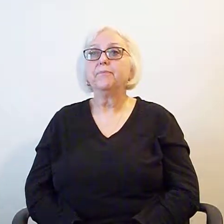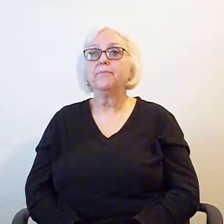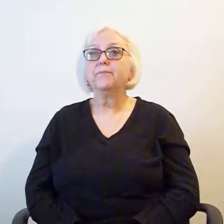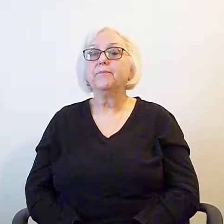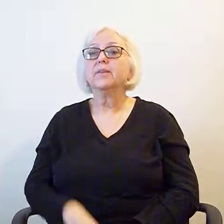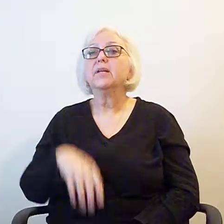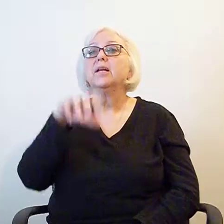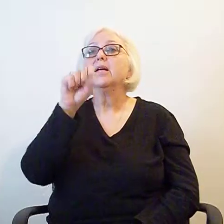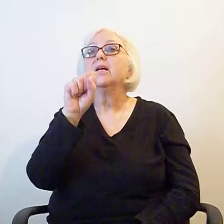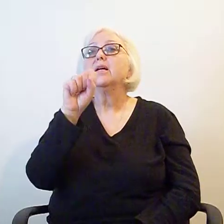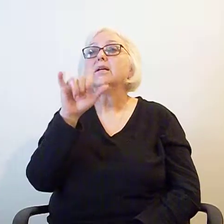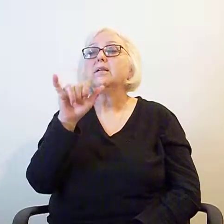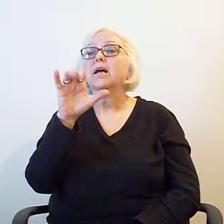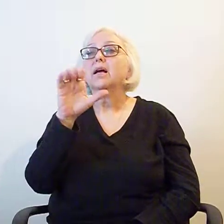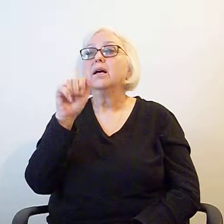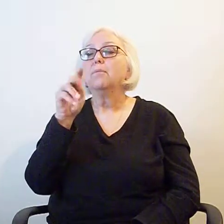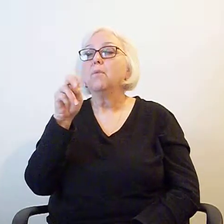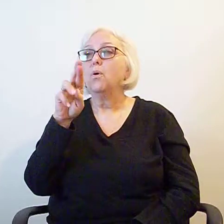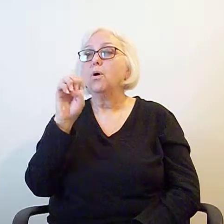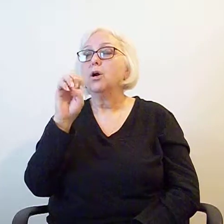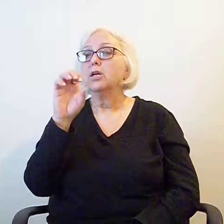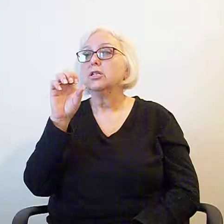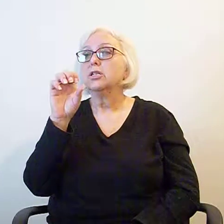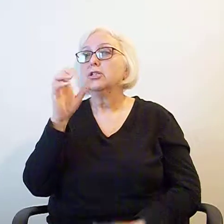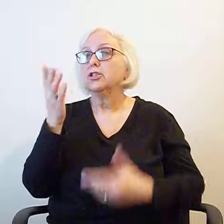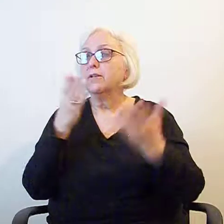Sycamore Services will not be able to bill